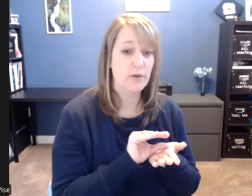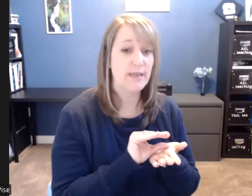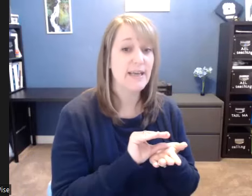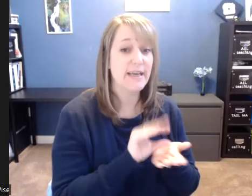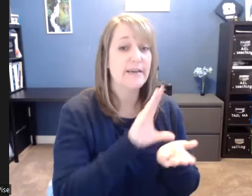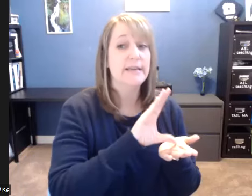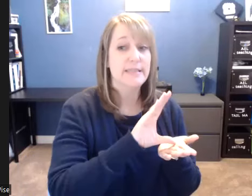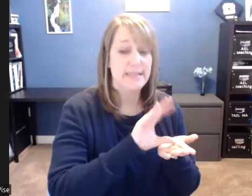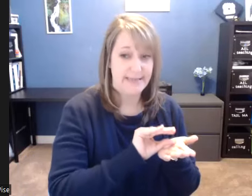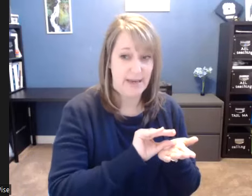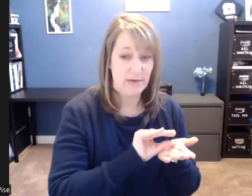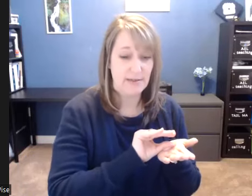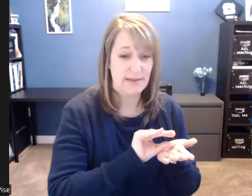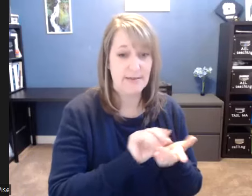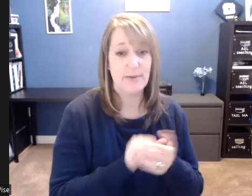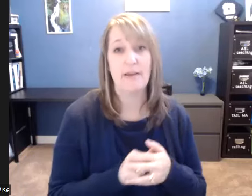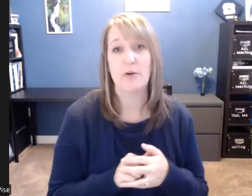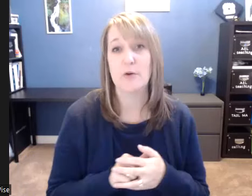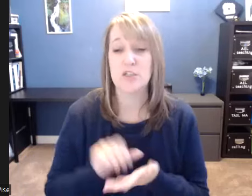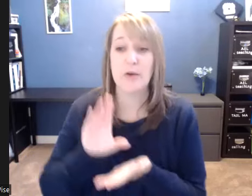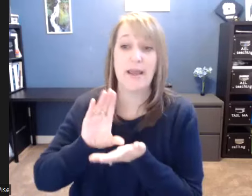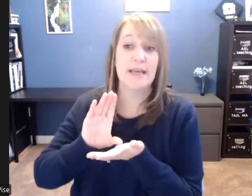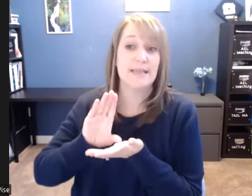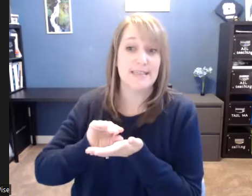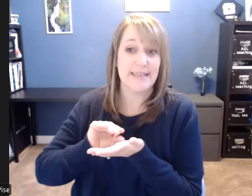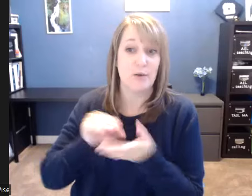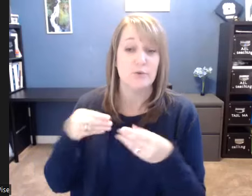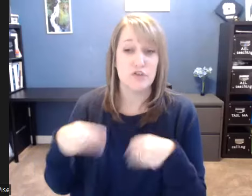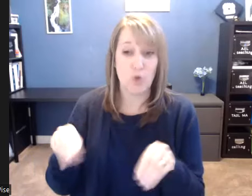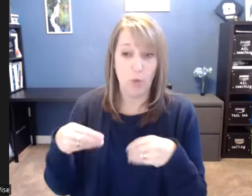you're getting a discount, you can sign it this way. If you're going to a discount